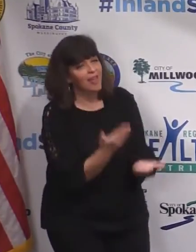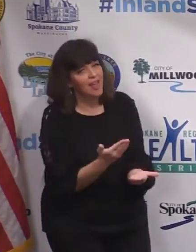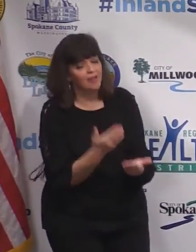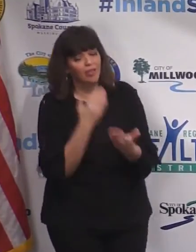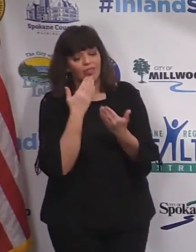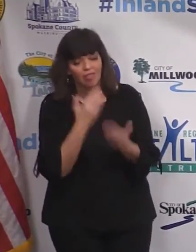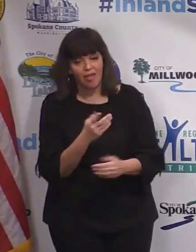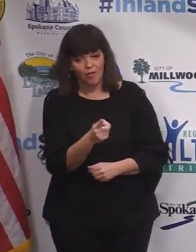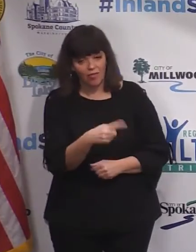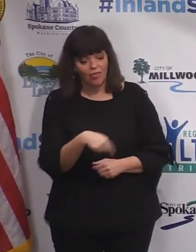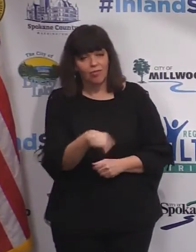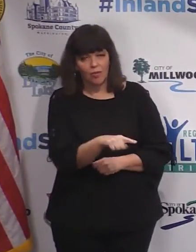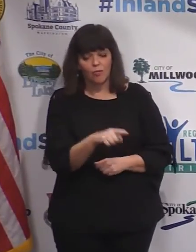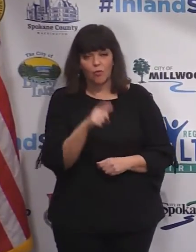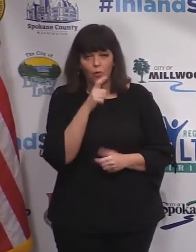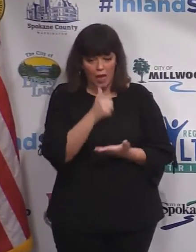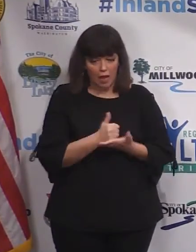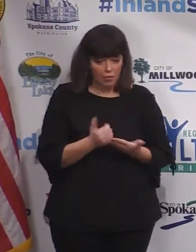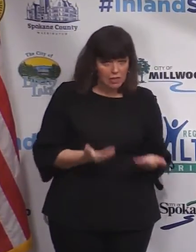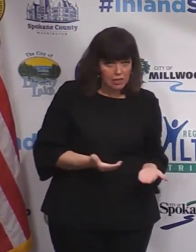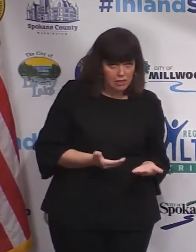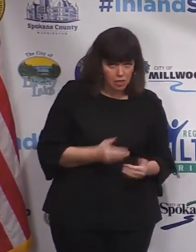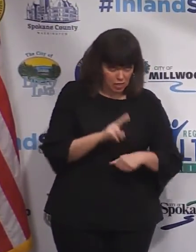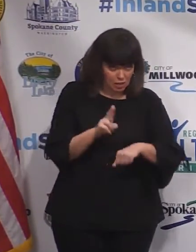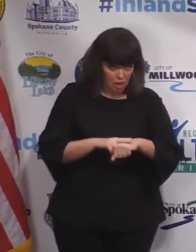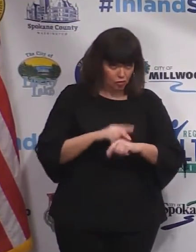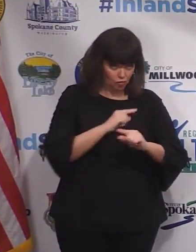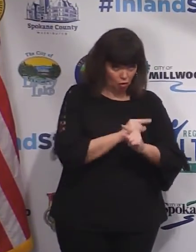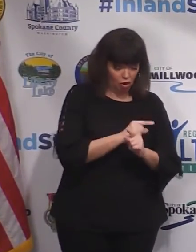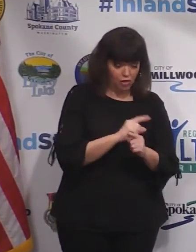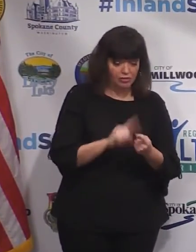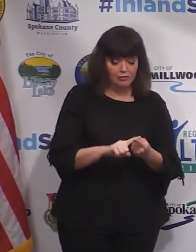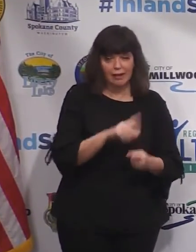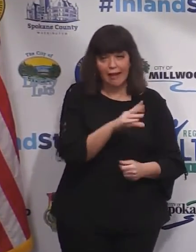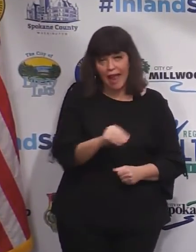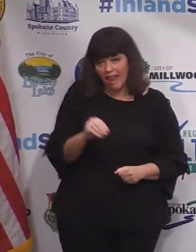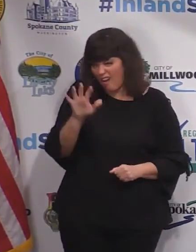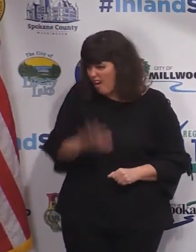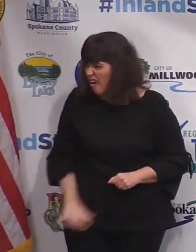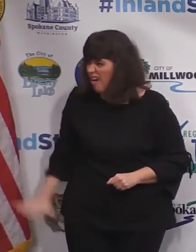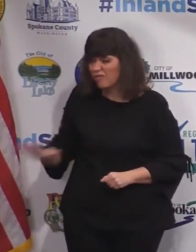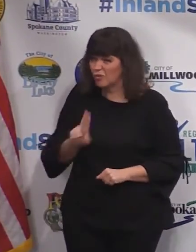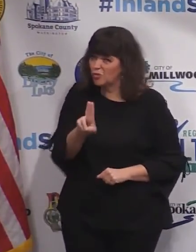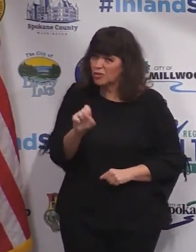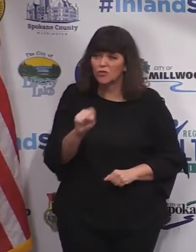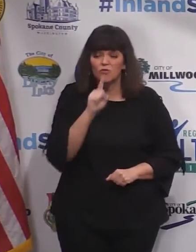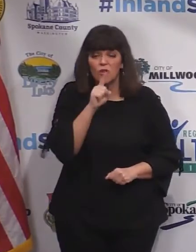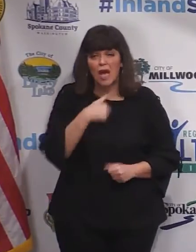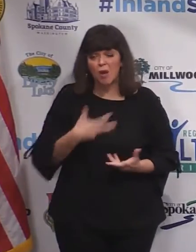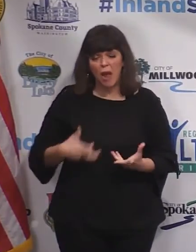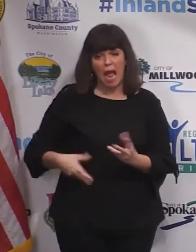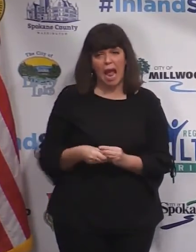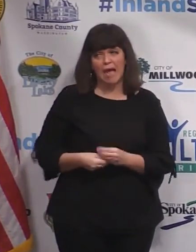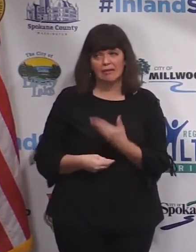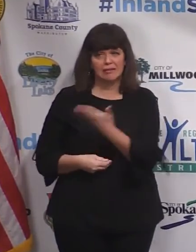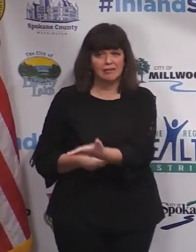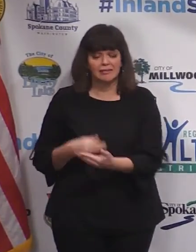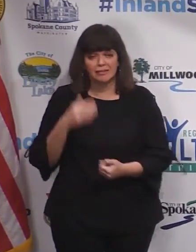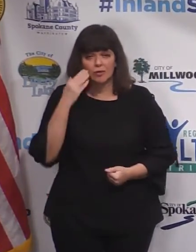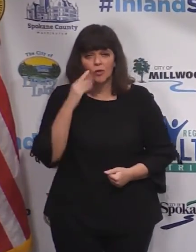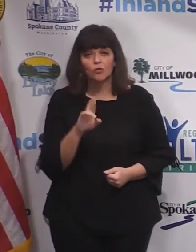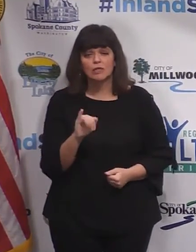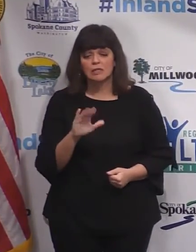food banks across the country. I totally echo Representative Riccelli's comments. We could not distribute what we are distributing